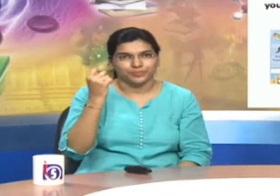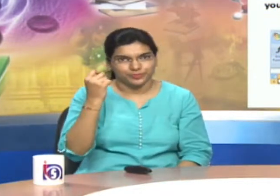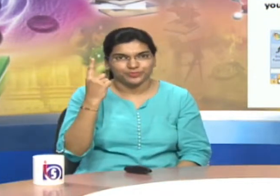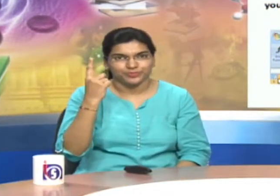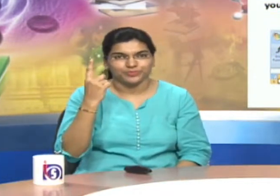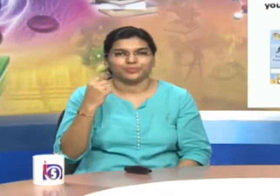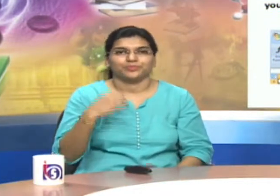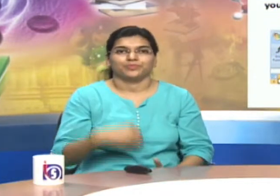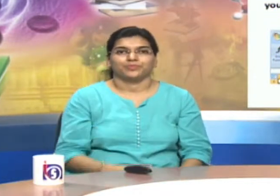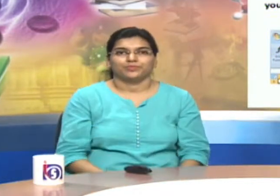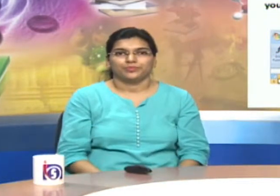This is formula bar.